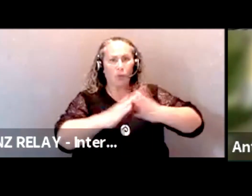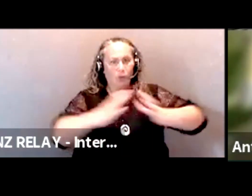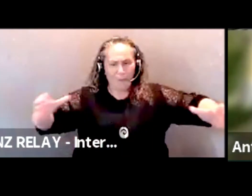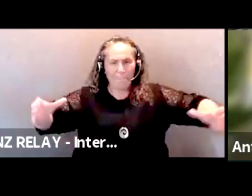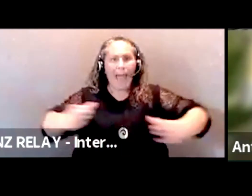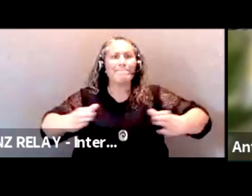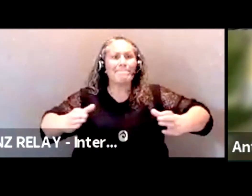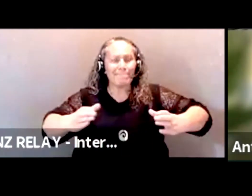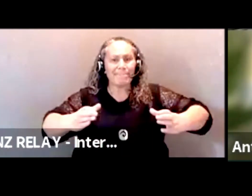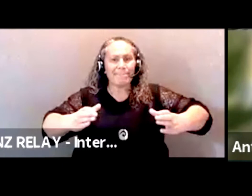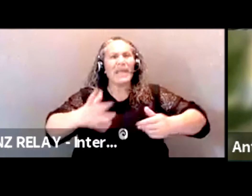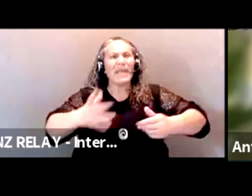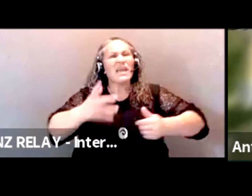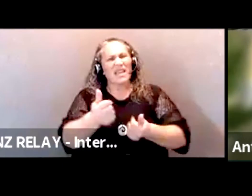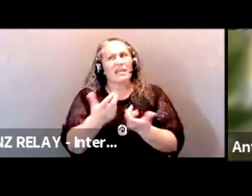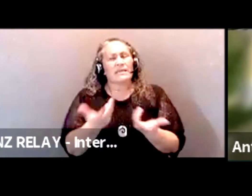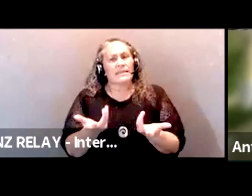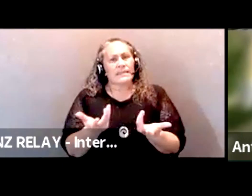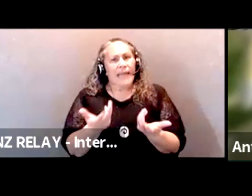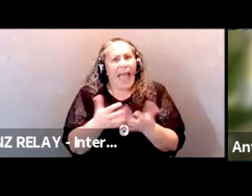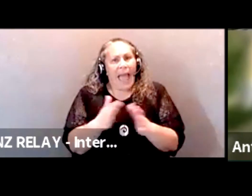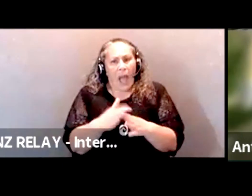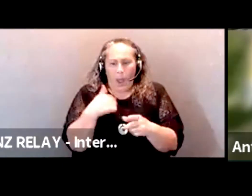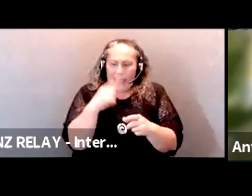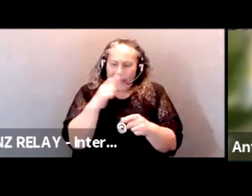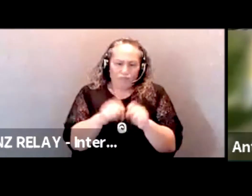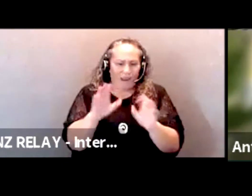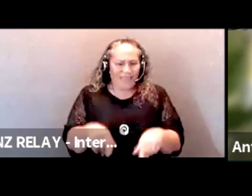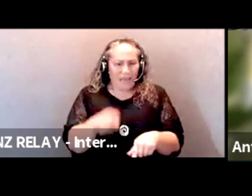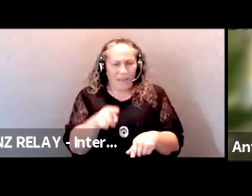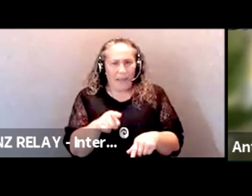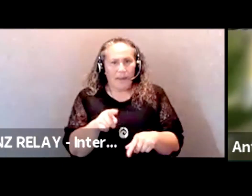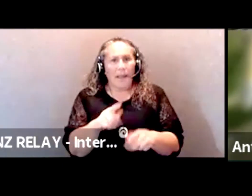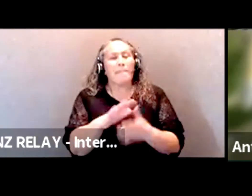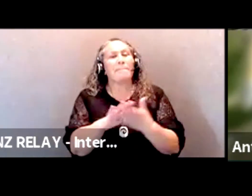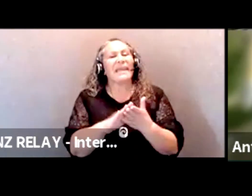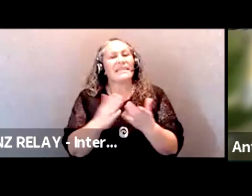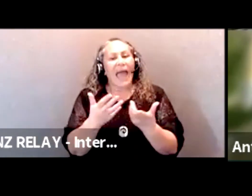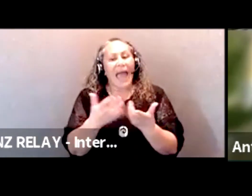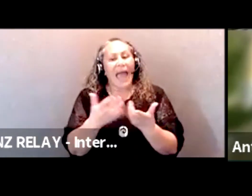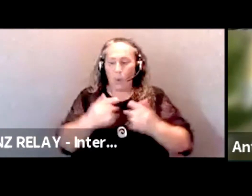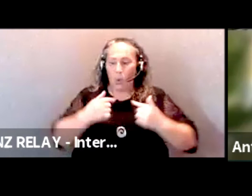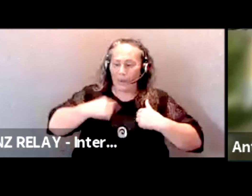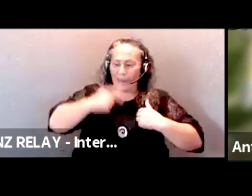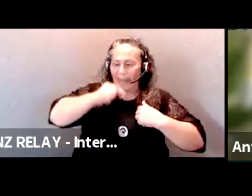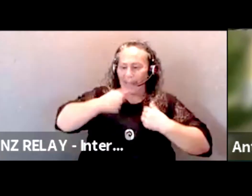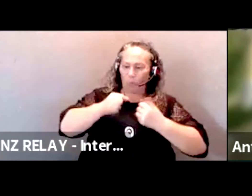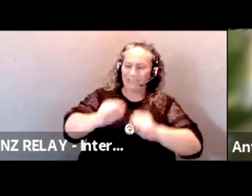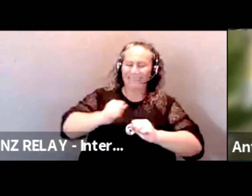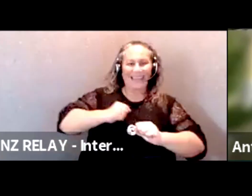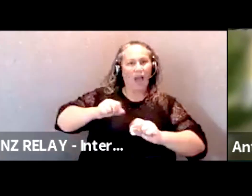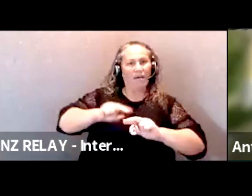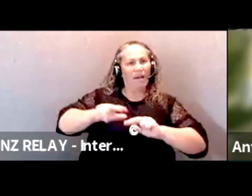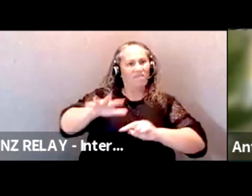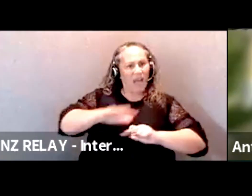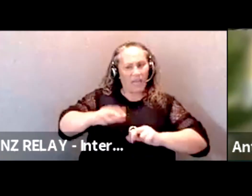I think a better way to talk about herd immunity is saying how we protect our whānau, how we protect our